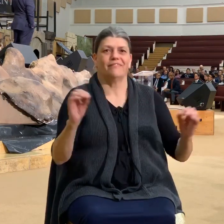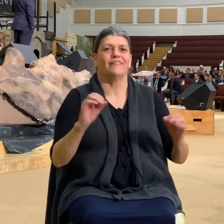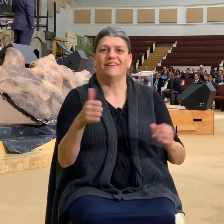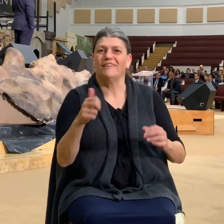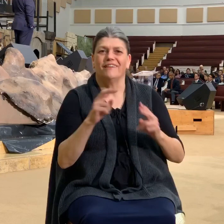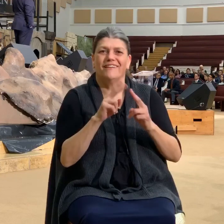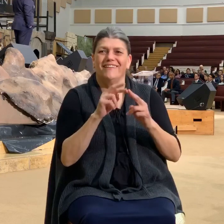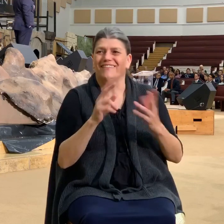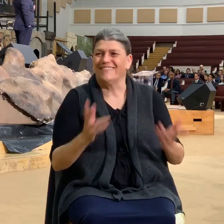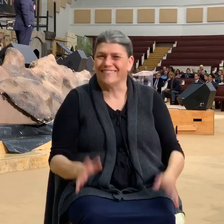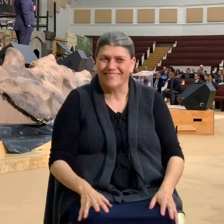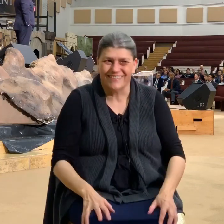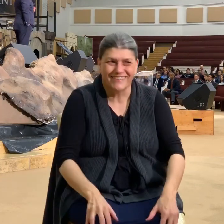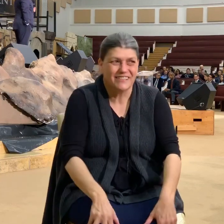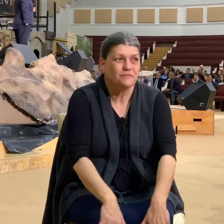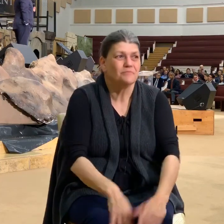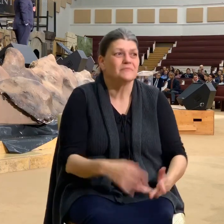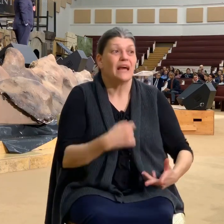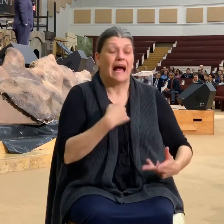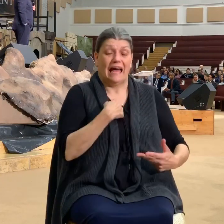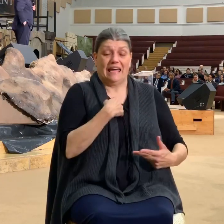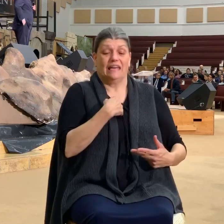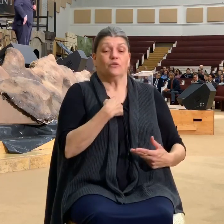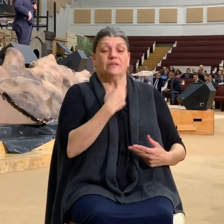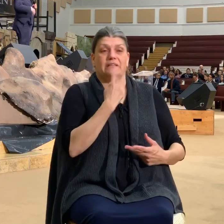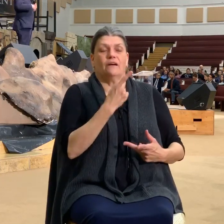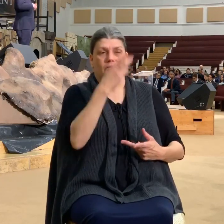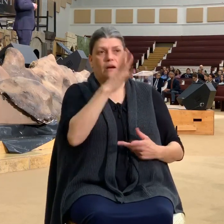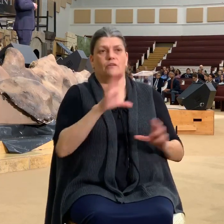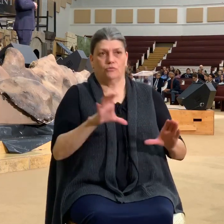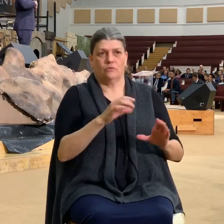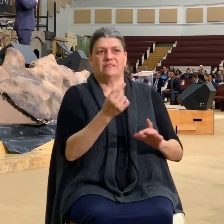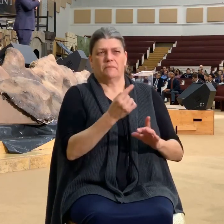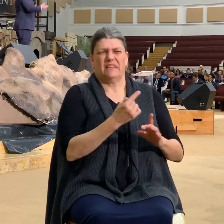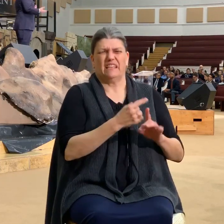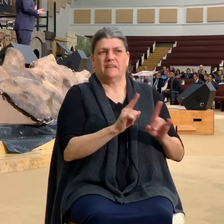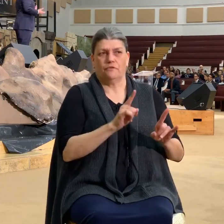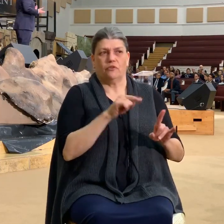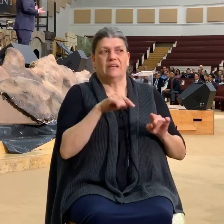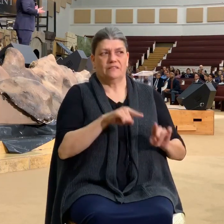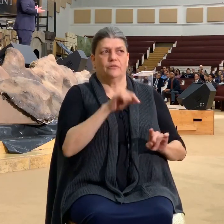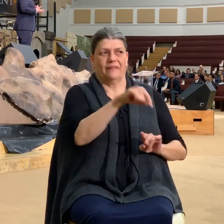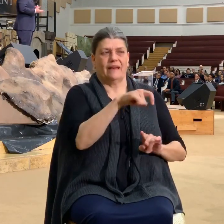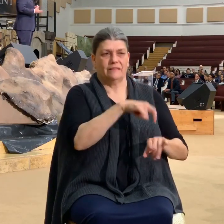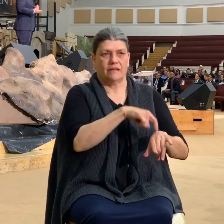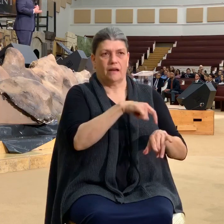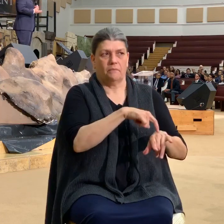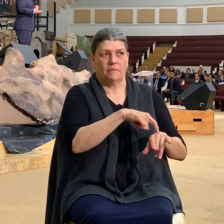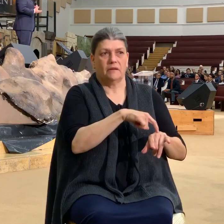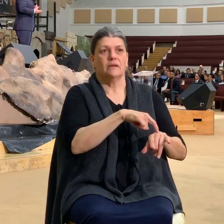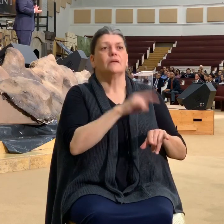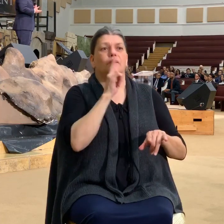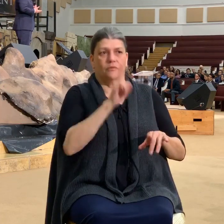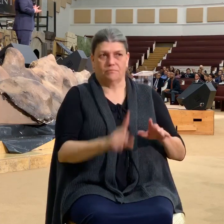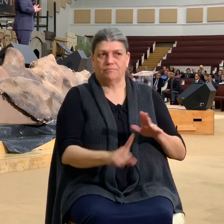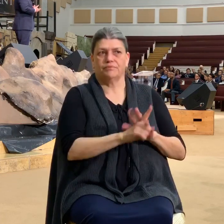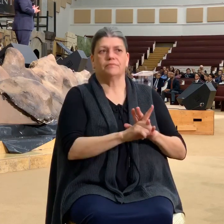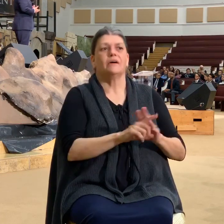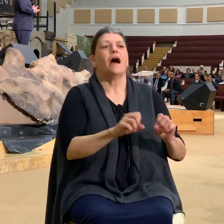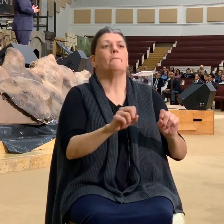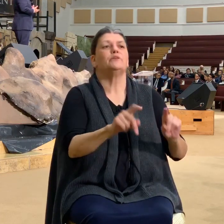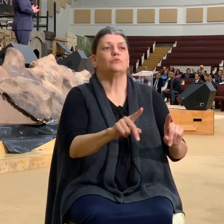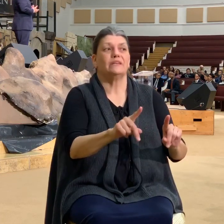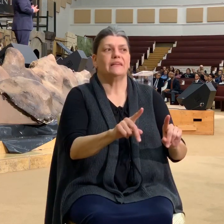tell that God was doing something different, and wouldn't you know it, opportunity appeared.